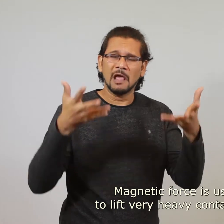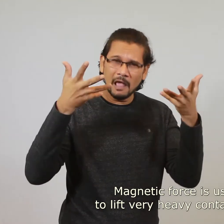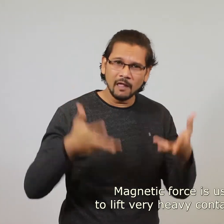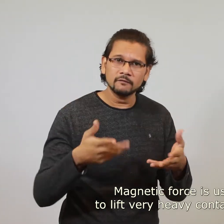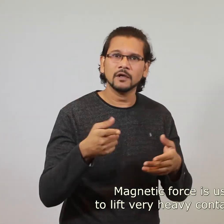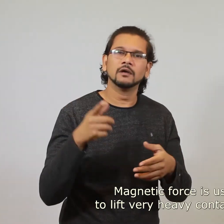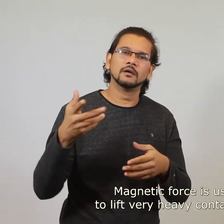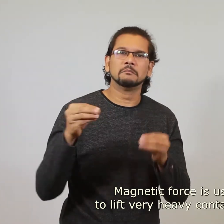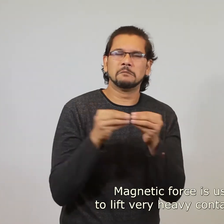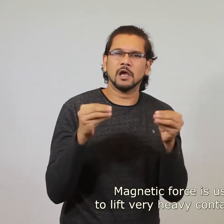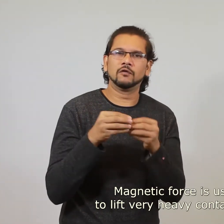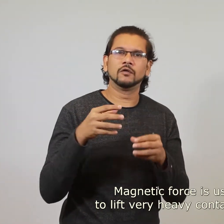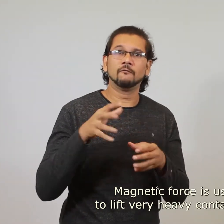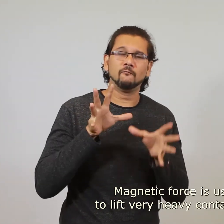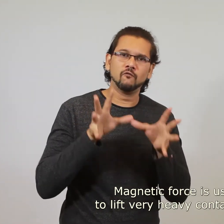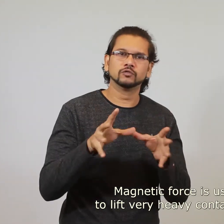Heavy containers.